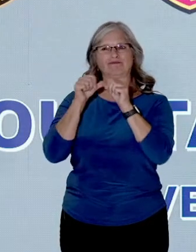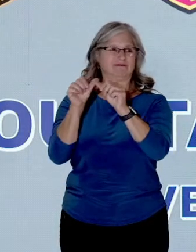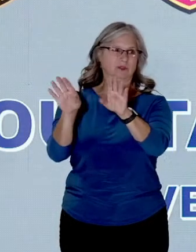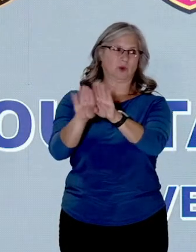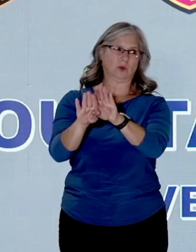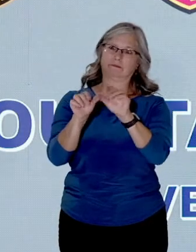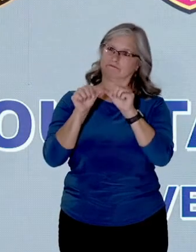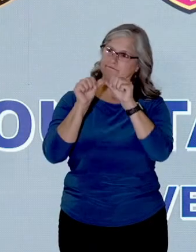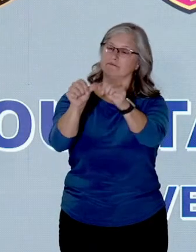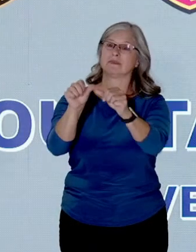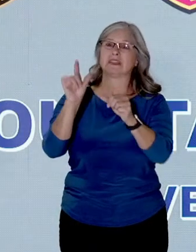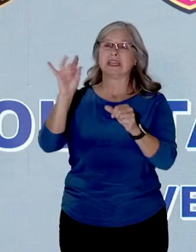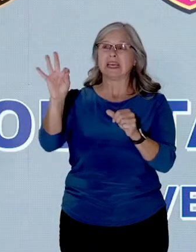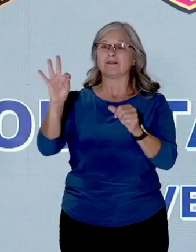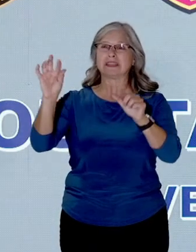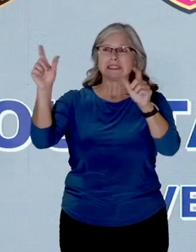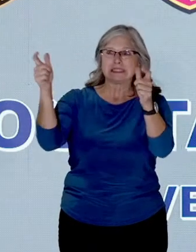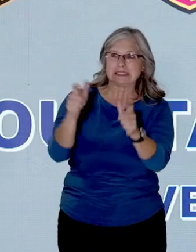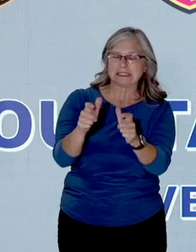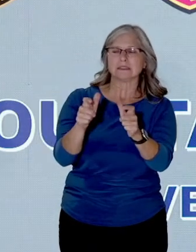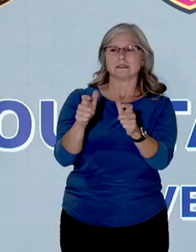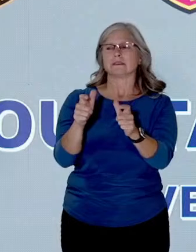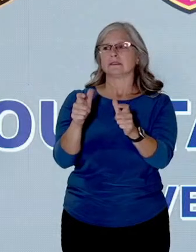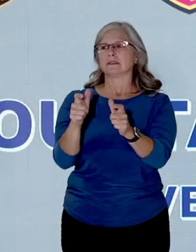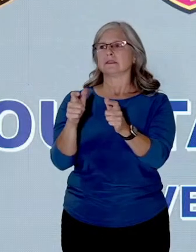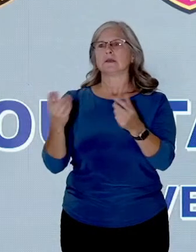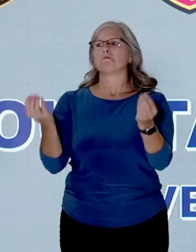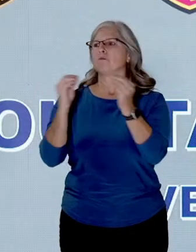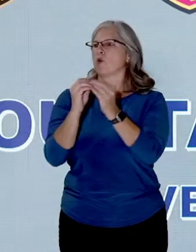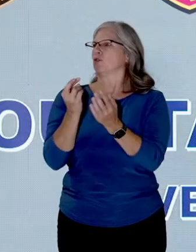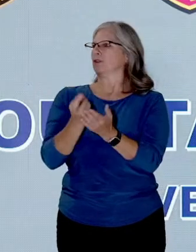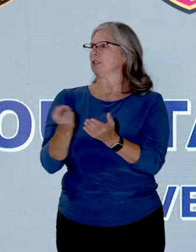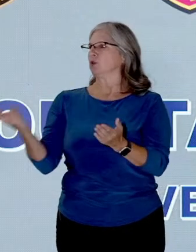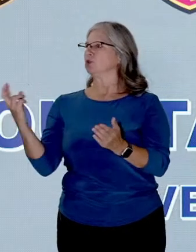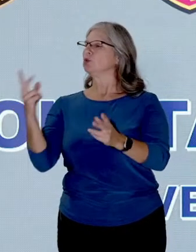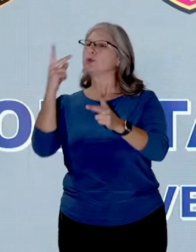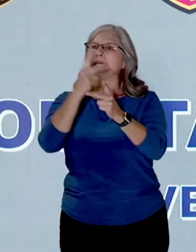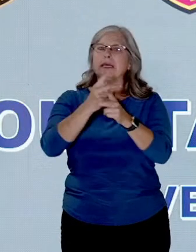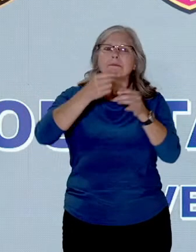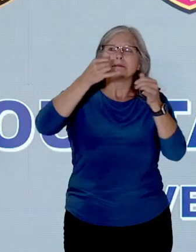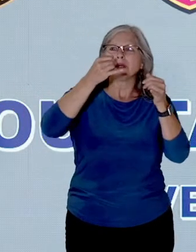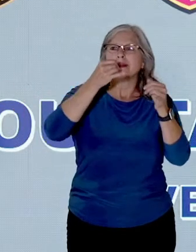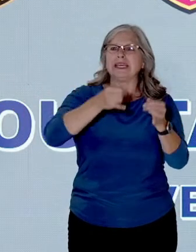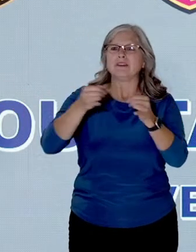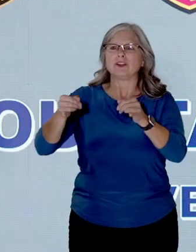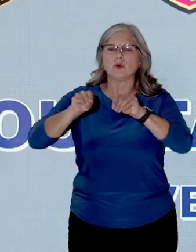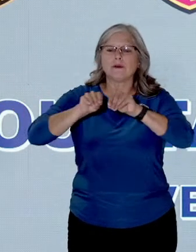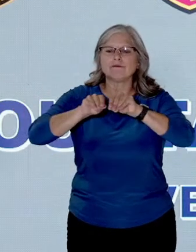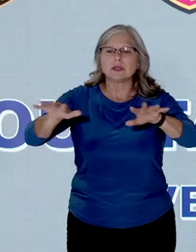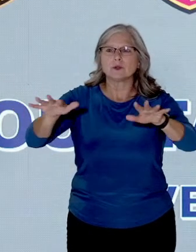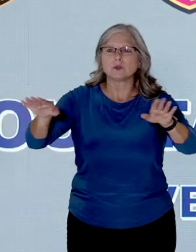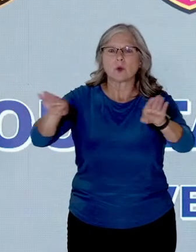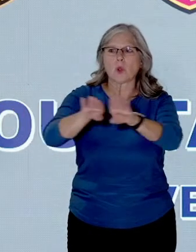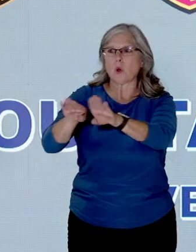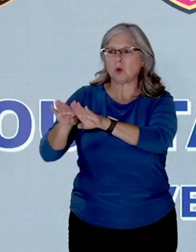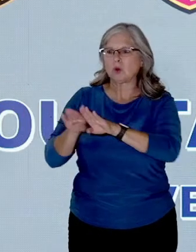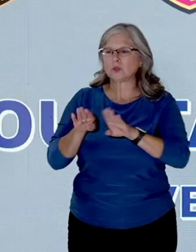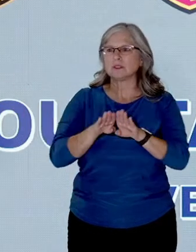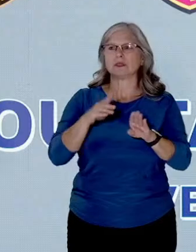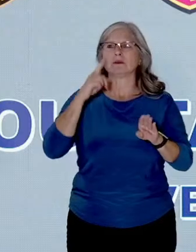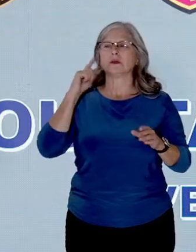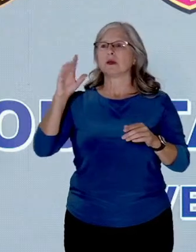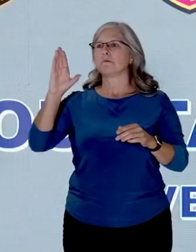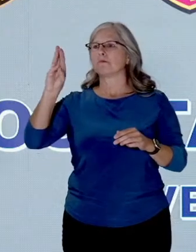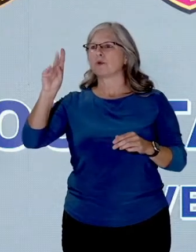closed. If we try to shrink it, it takes a lot more resources to keep the individual fingers closed, because then we'd have to close